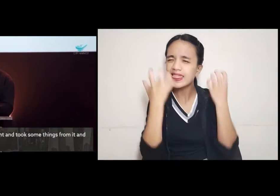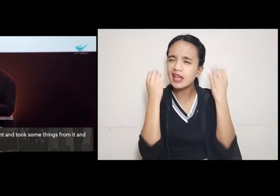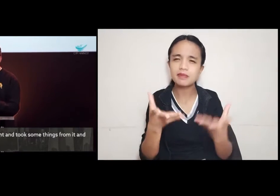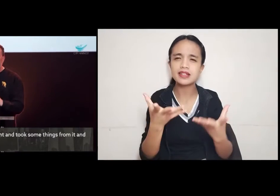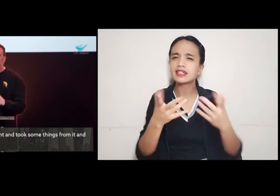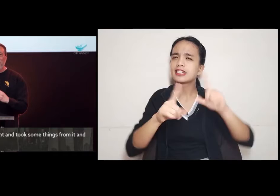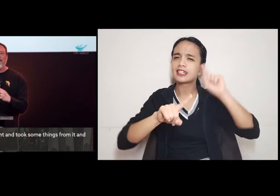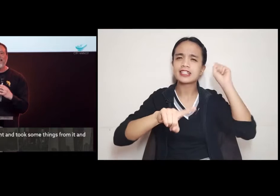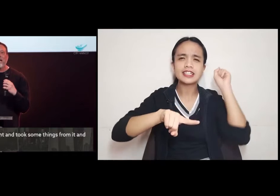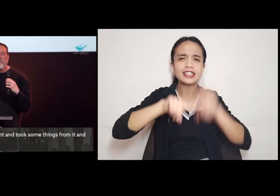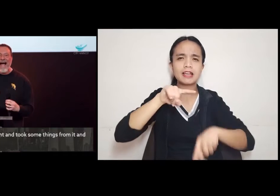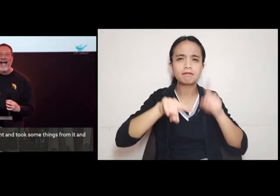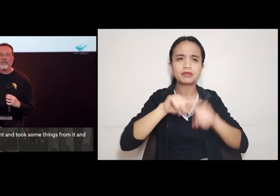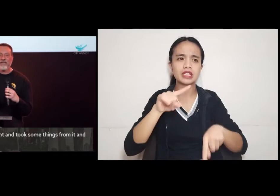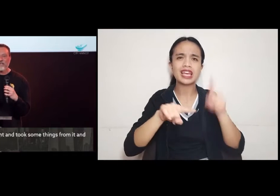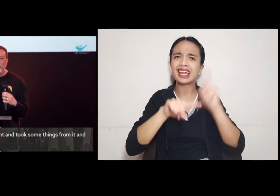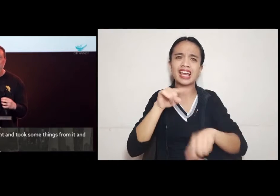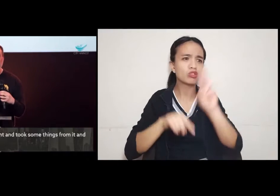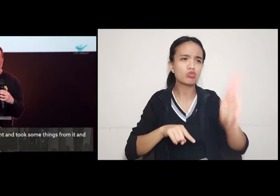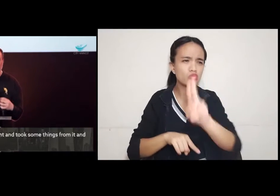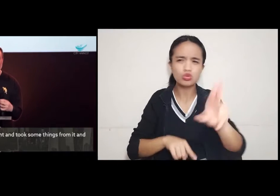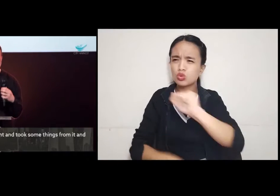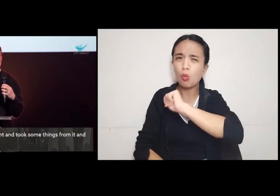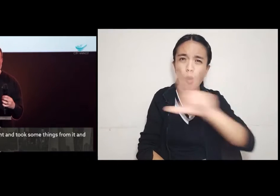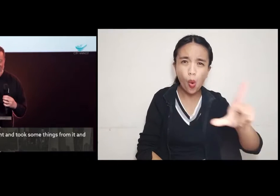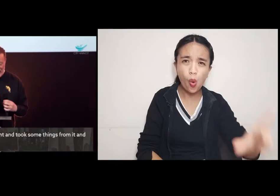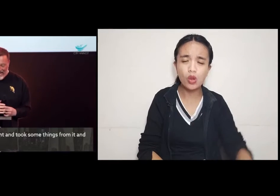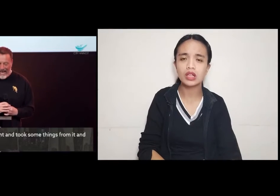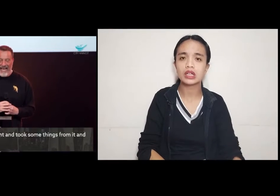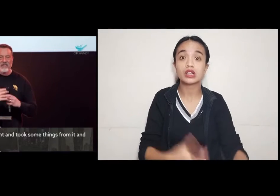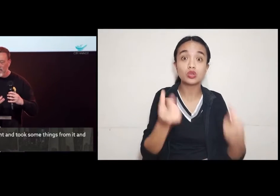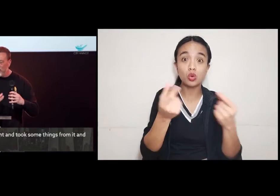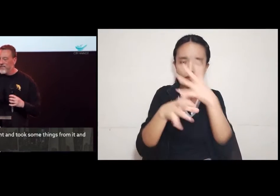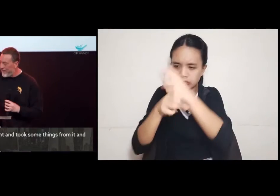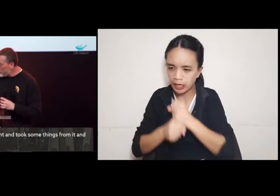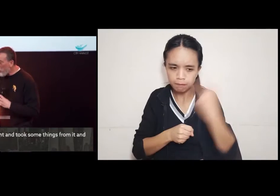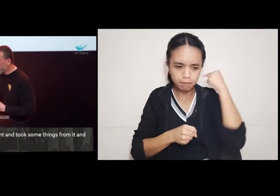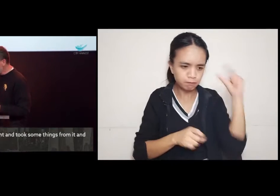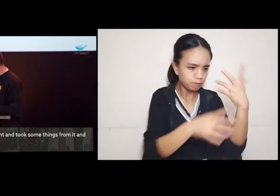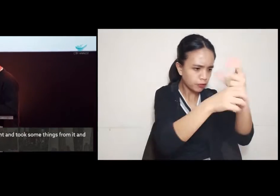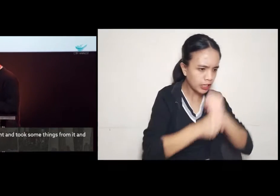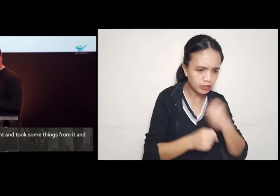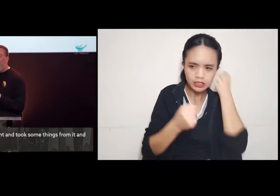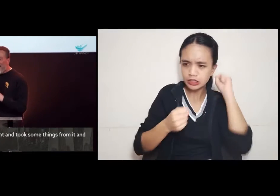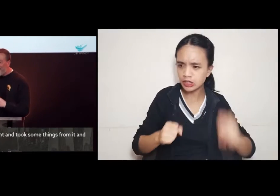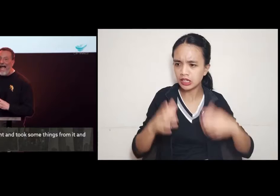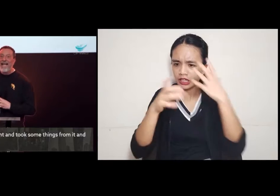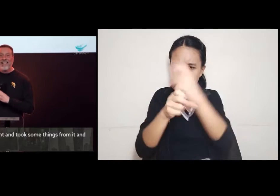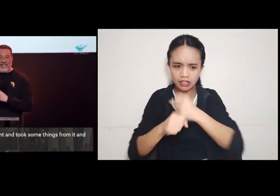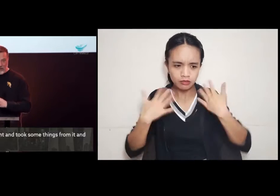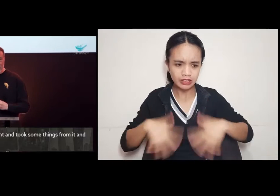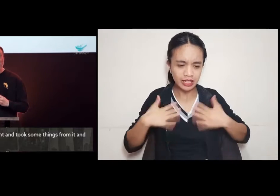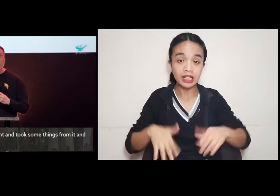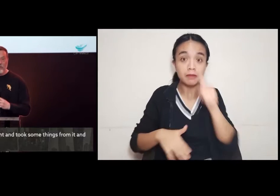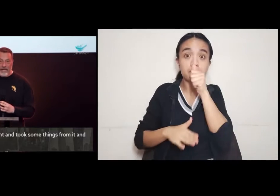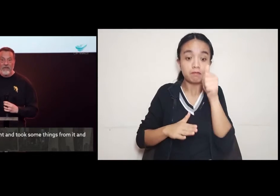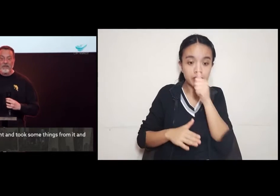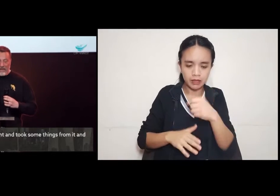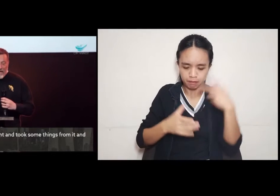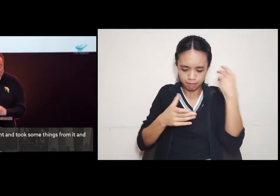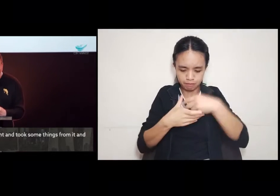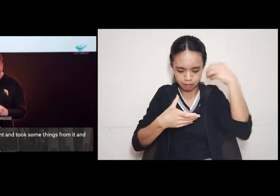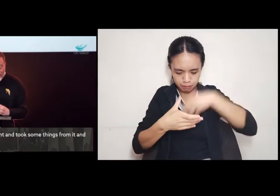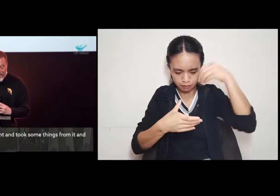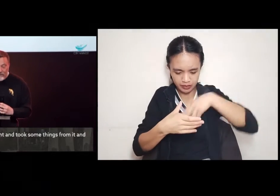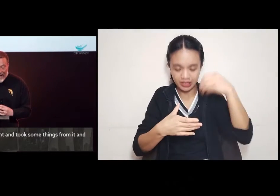so much they cannot possibly consume everything that's there. And so they start taking gold and silver and clothes and hiding it so they can get to it later